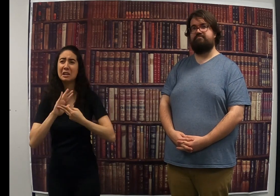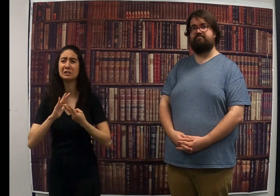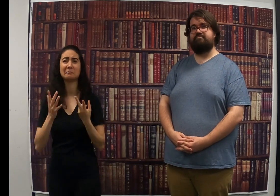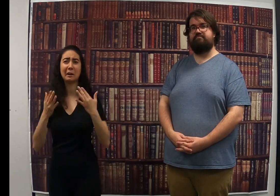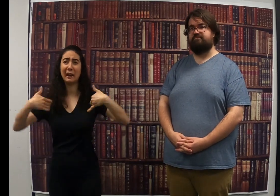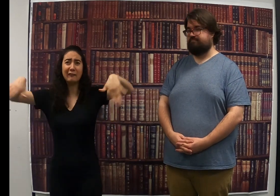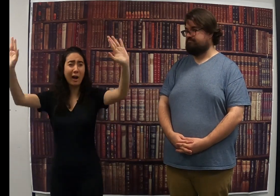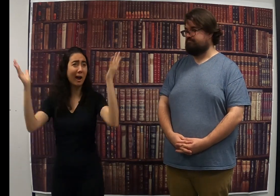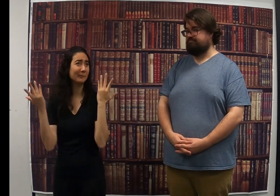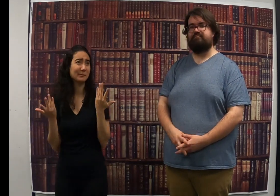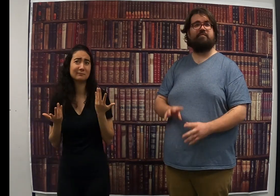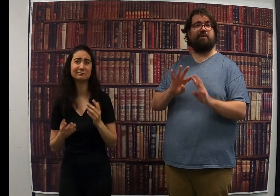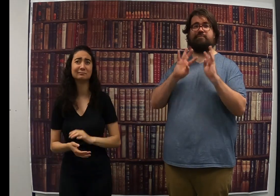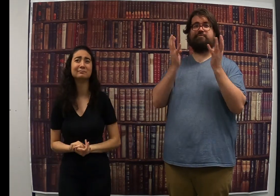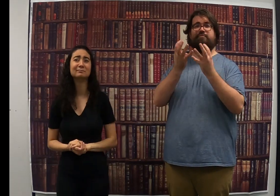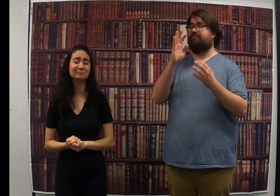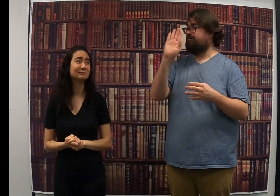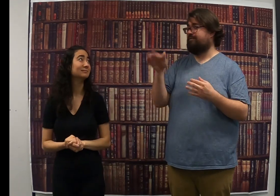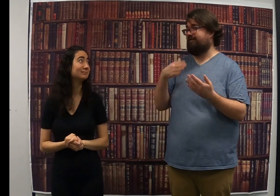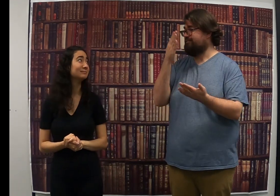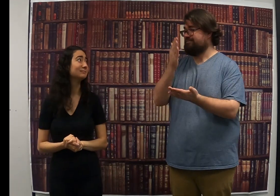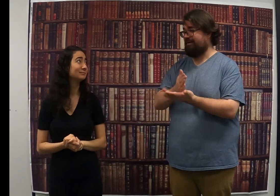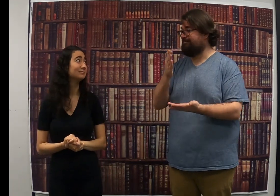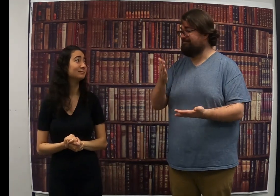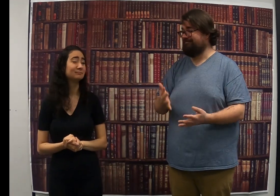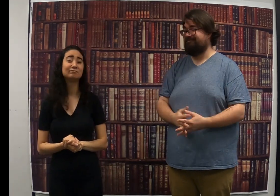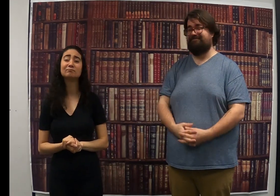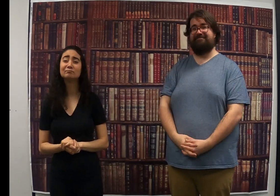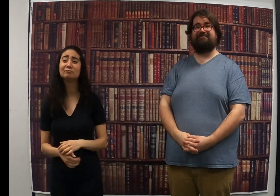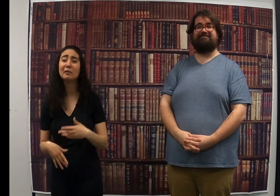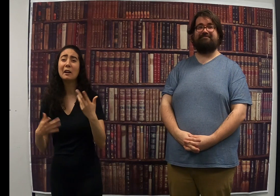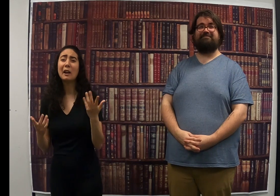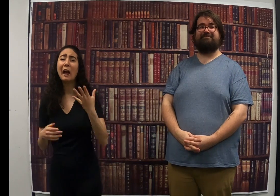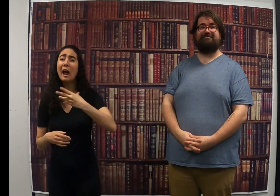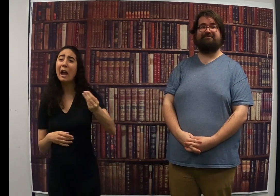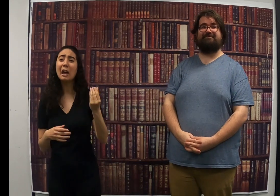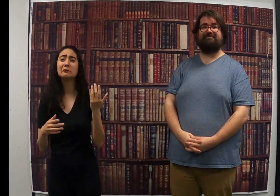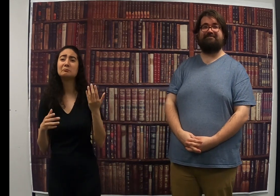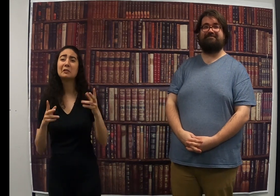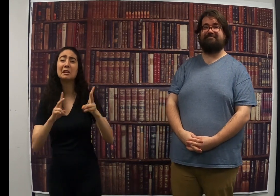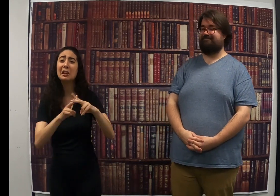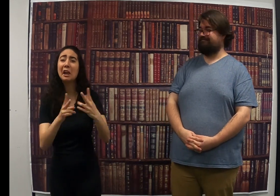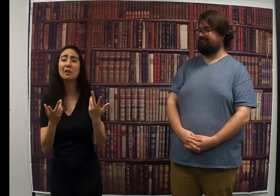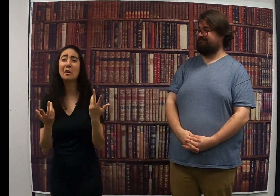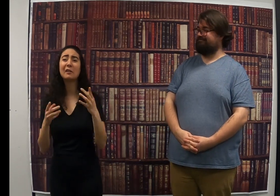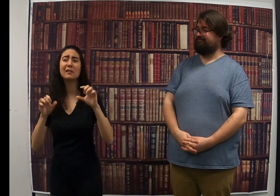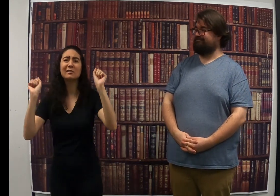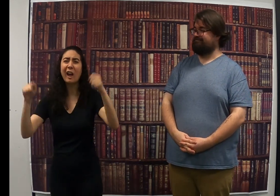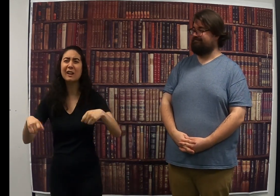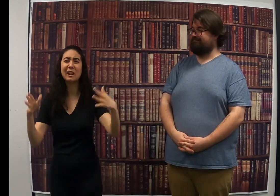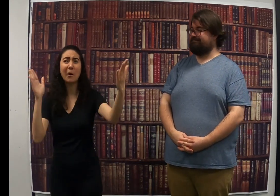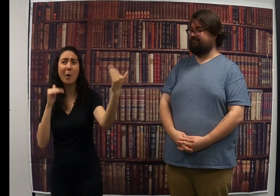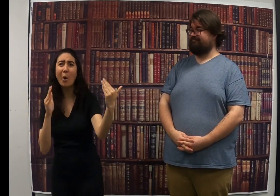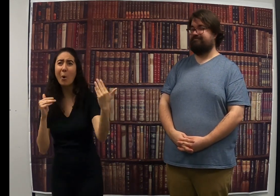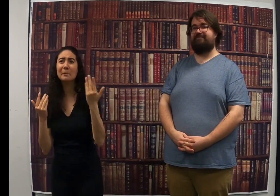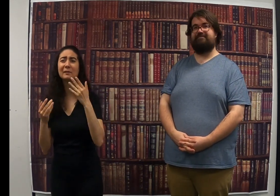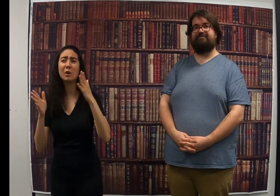circle never stops. And neither does that hope. Hope even stayed for dearest